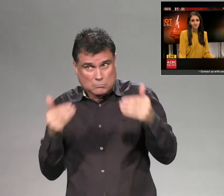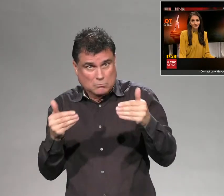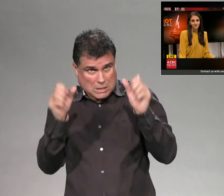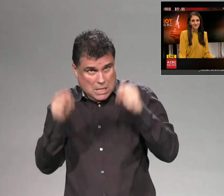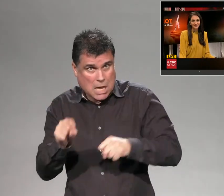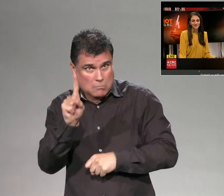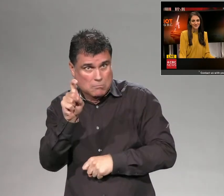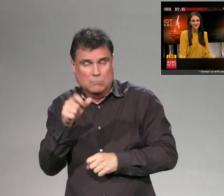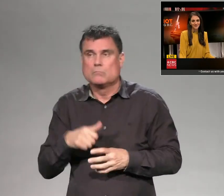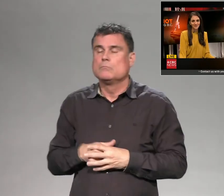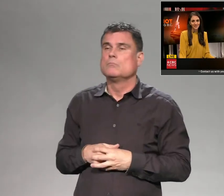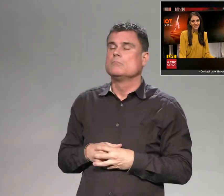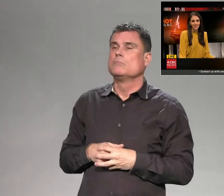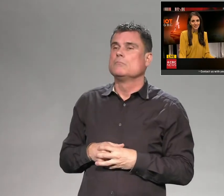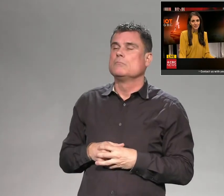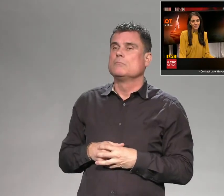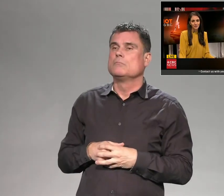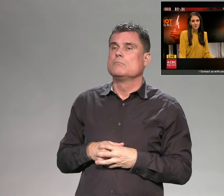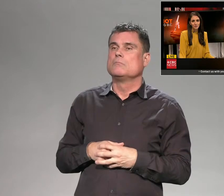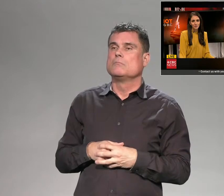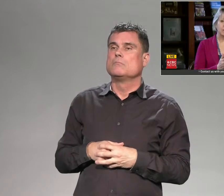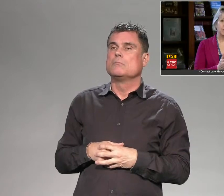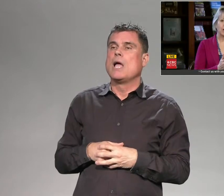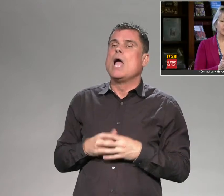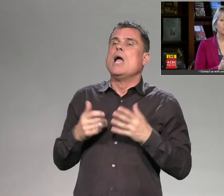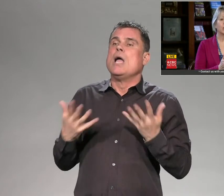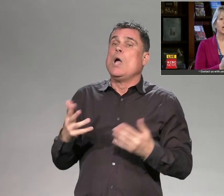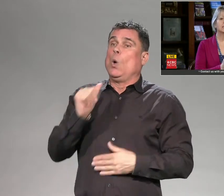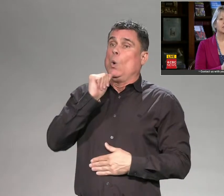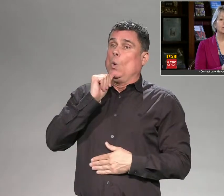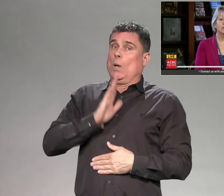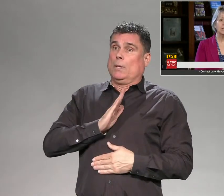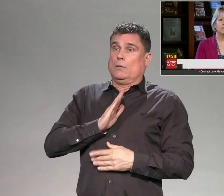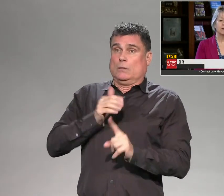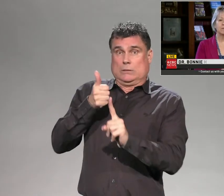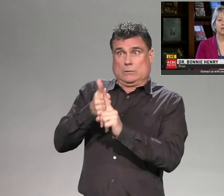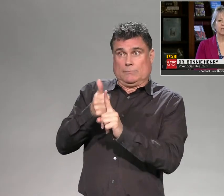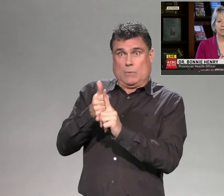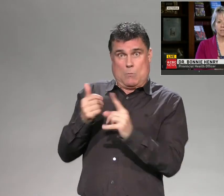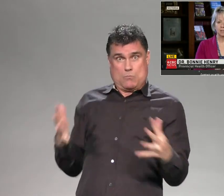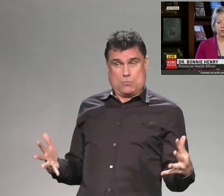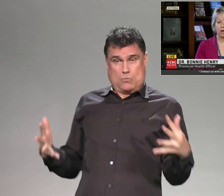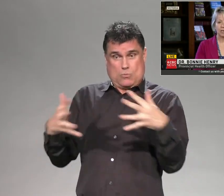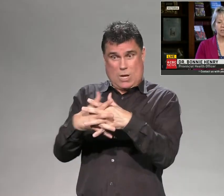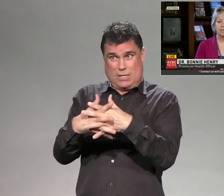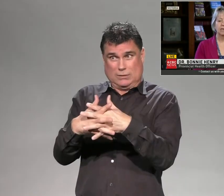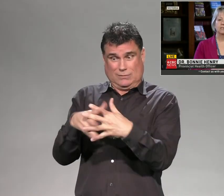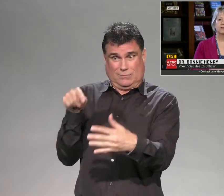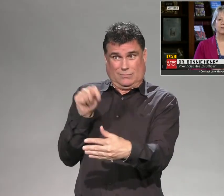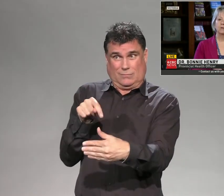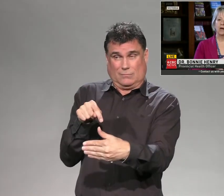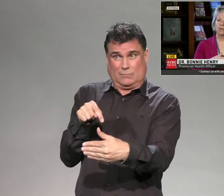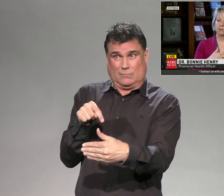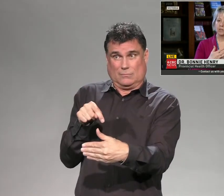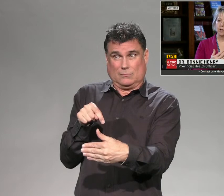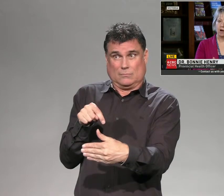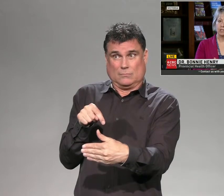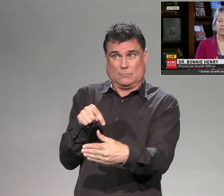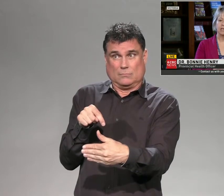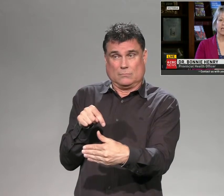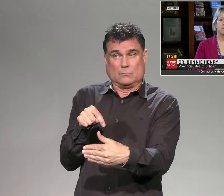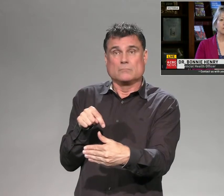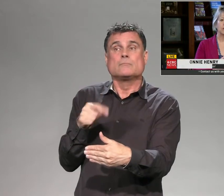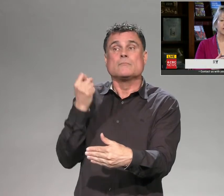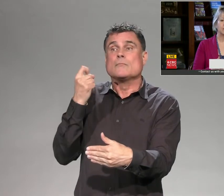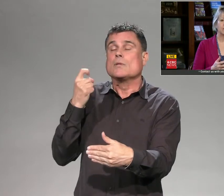This is something that pregnant women who were known to be pregnant were excluded from the clinical trials. So there was a